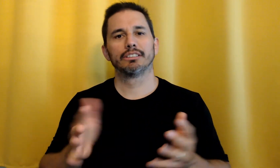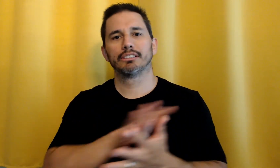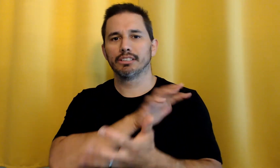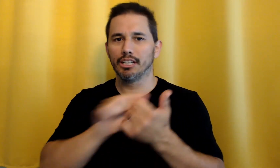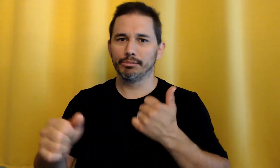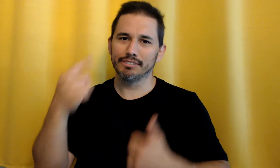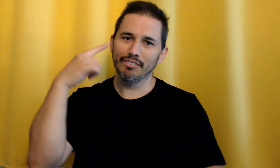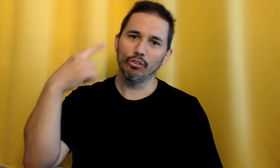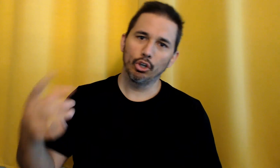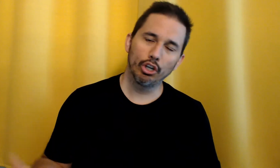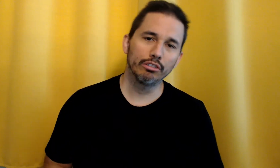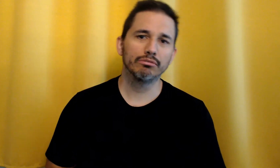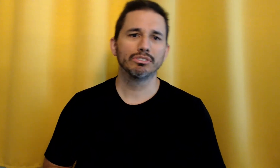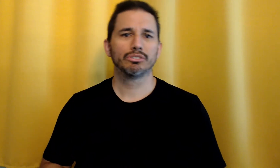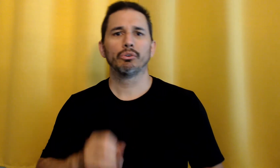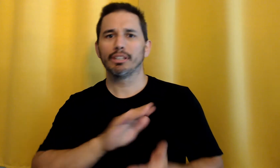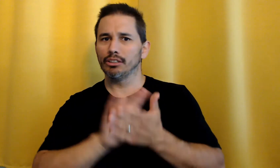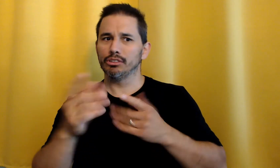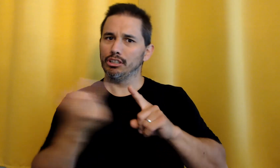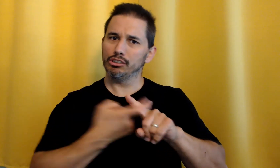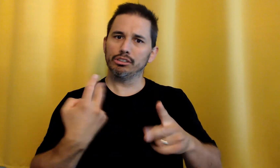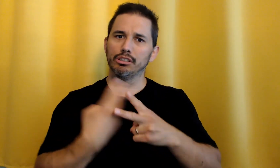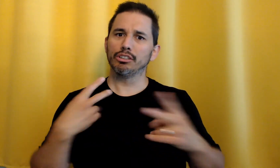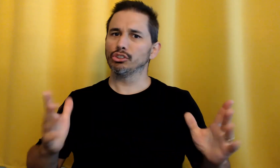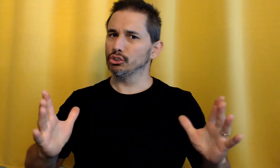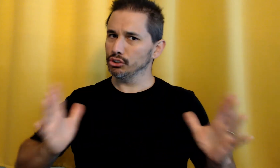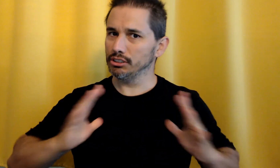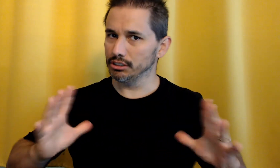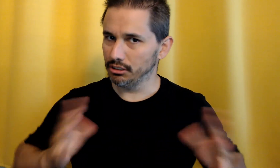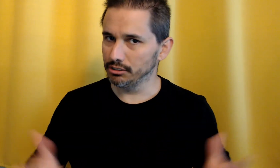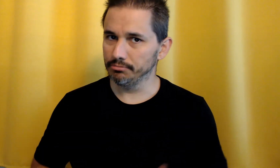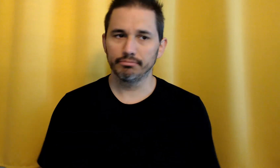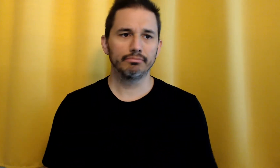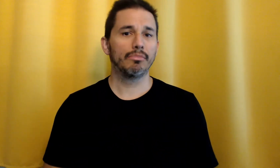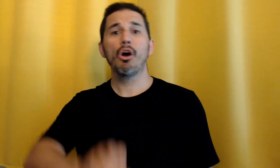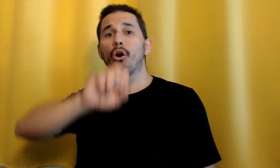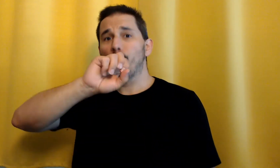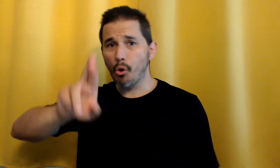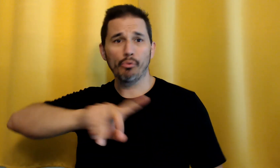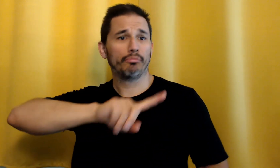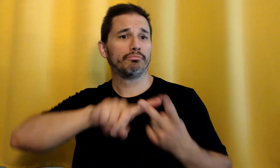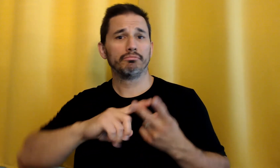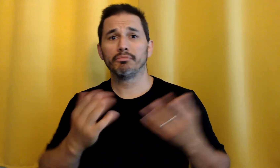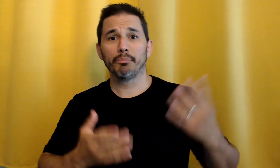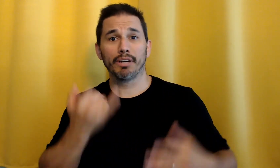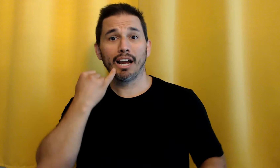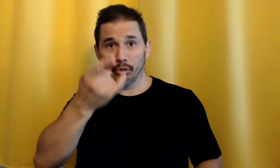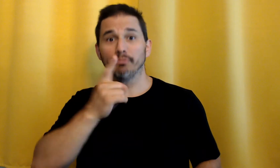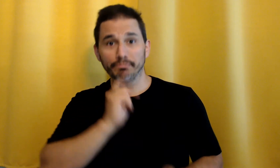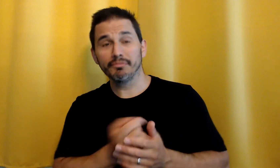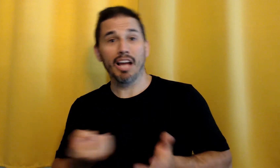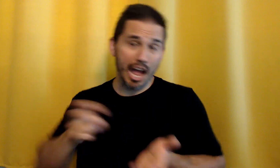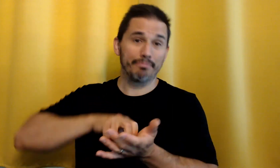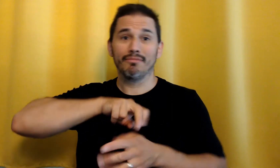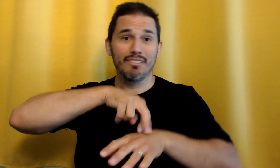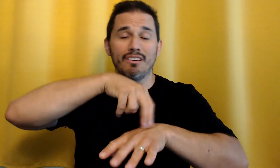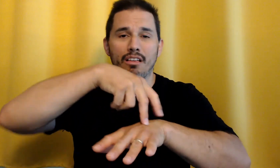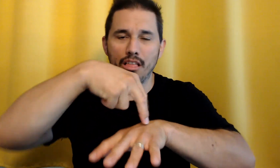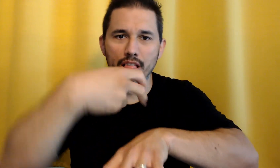in just to get home to a false alarm. So having that door automatically unlock would be a good thing to